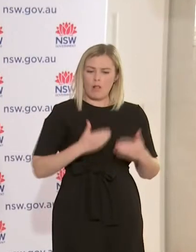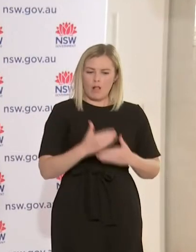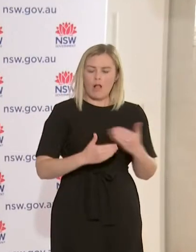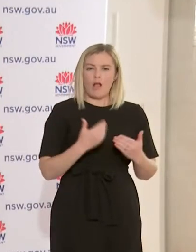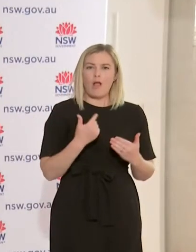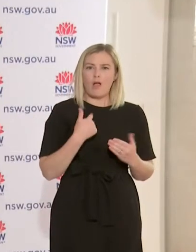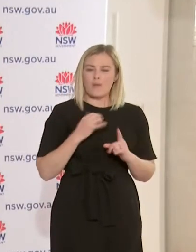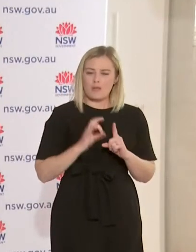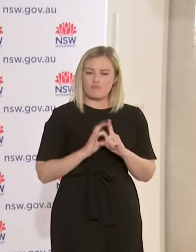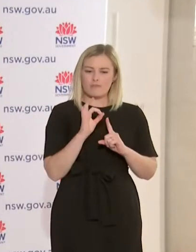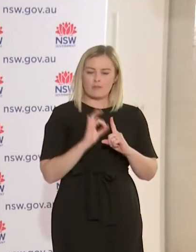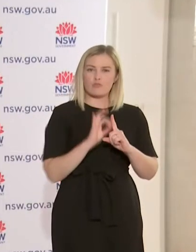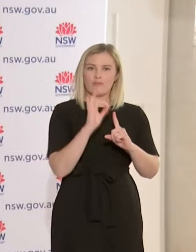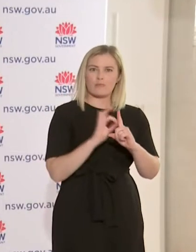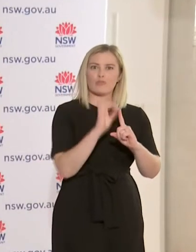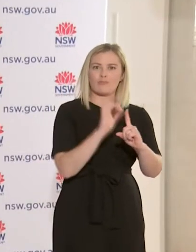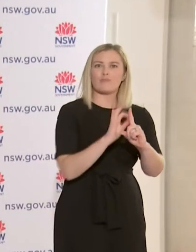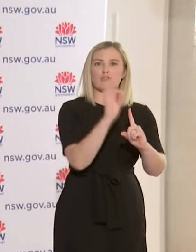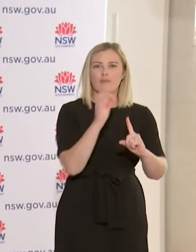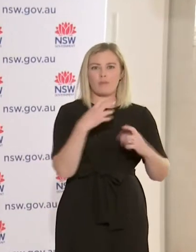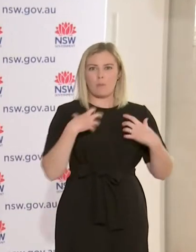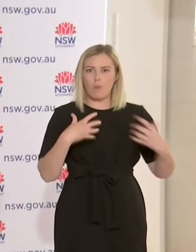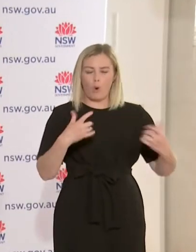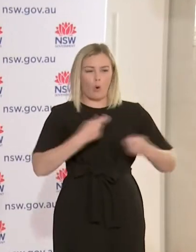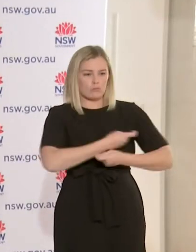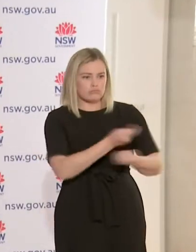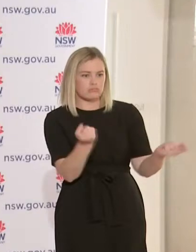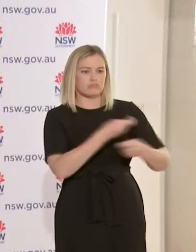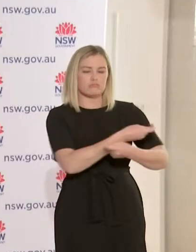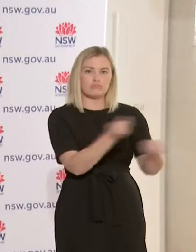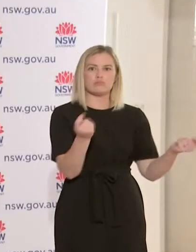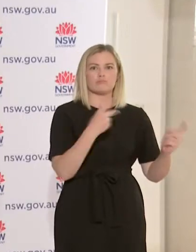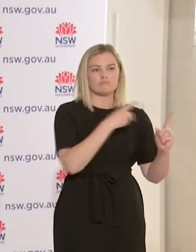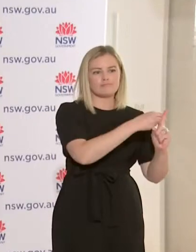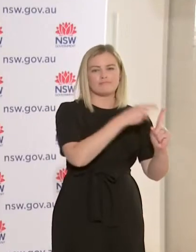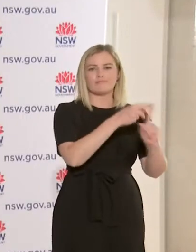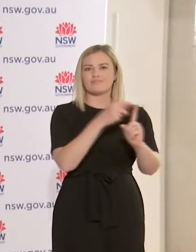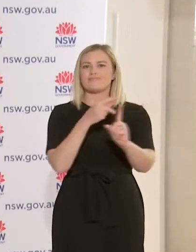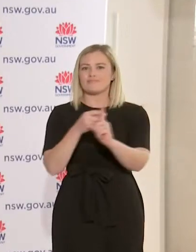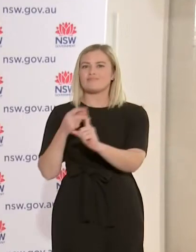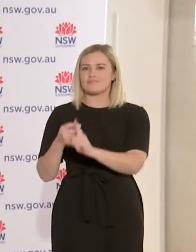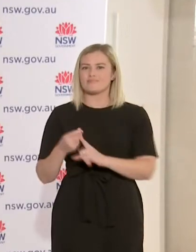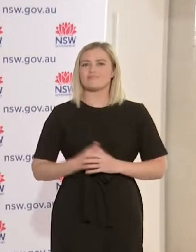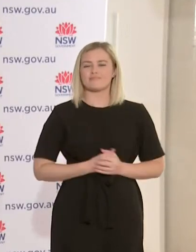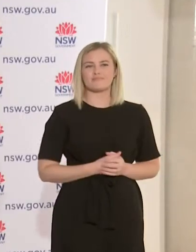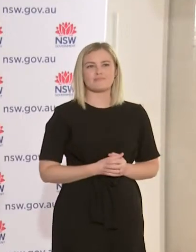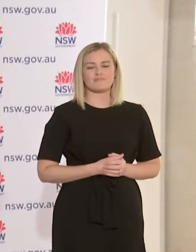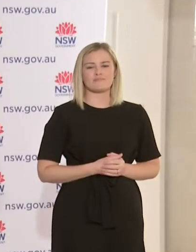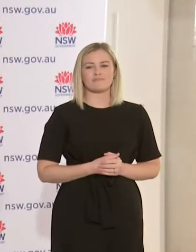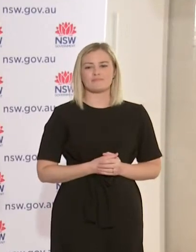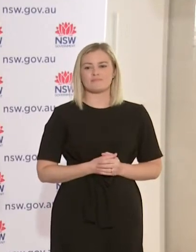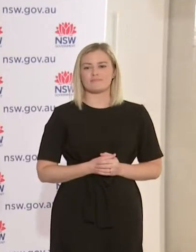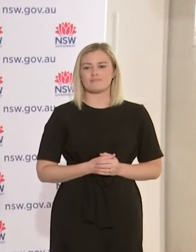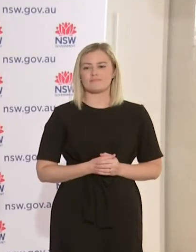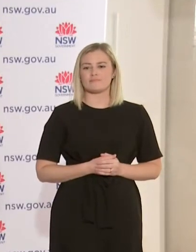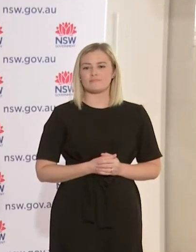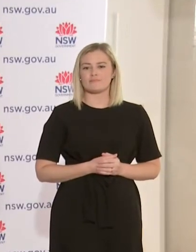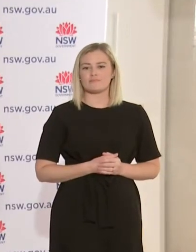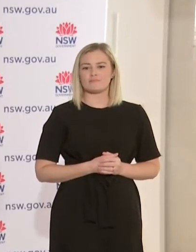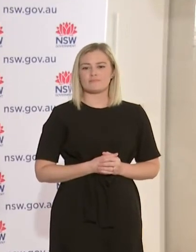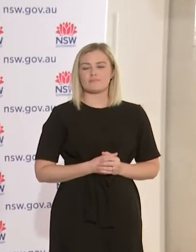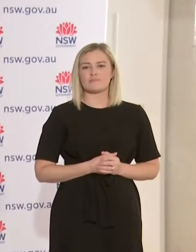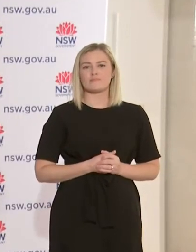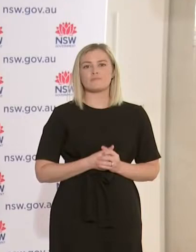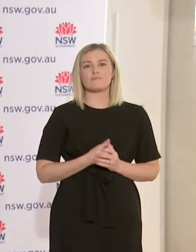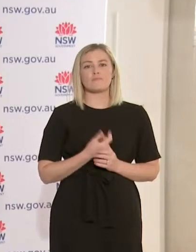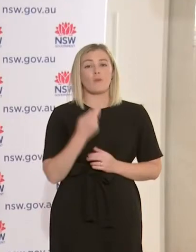every week to week. And so I'm optimistic that as New South Wales residents have embraced other vaccines for